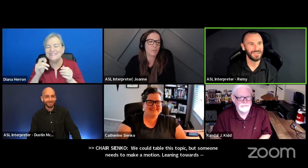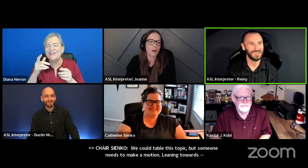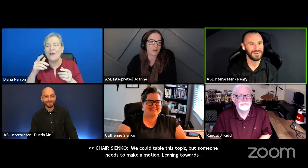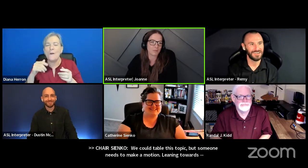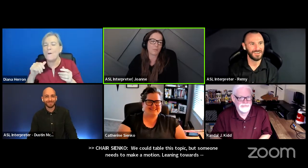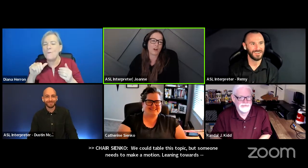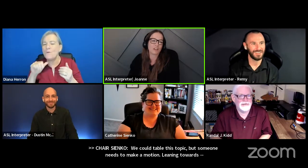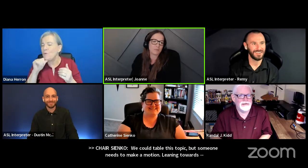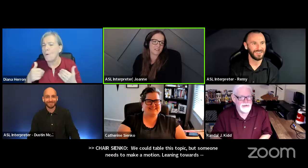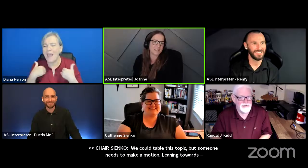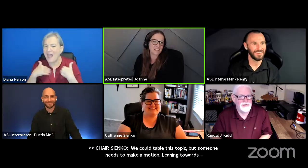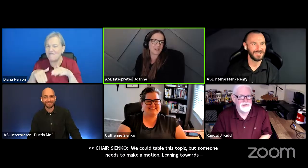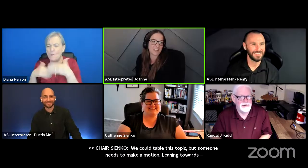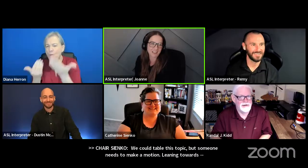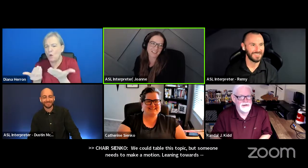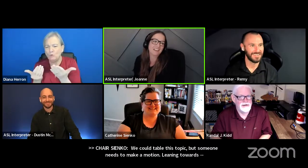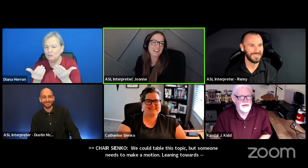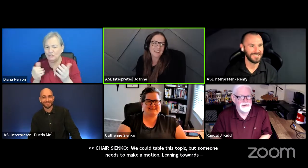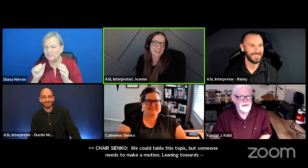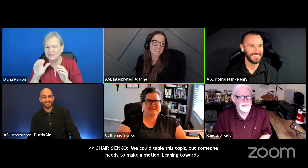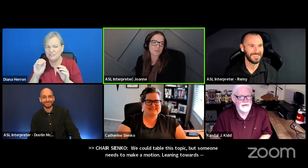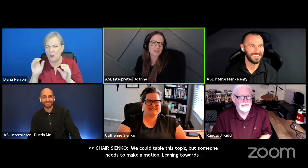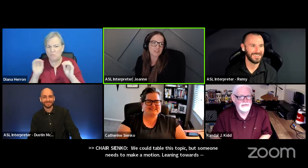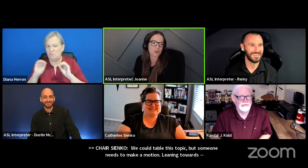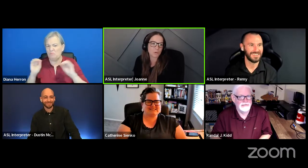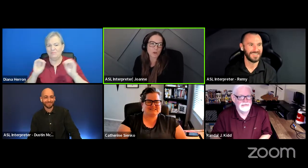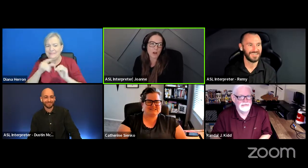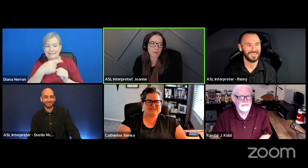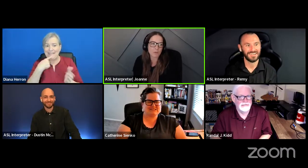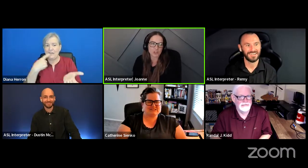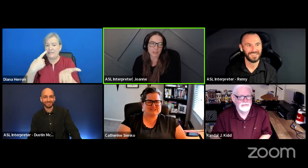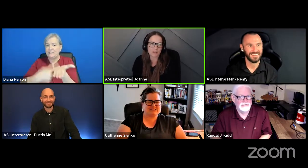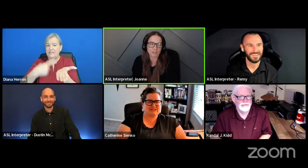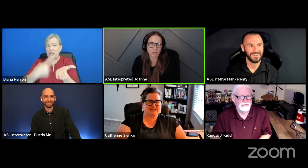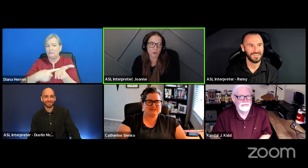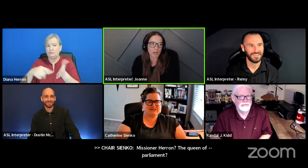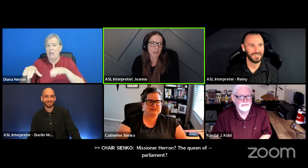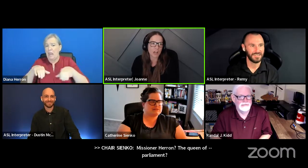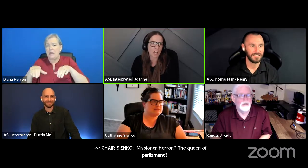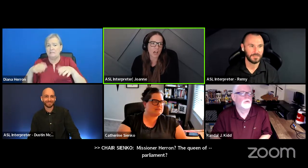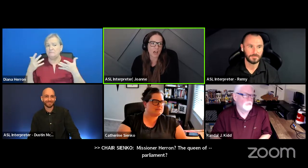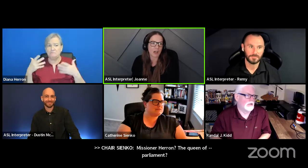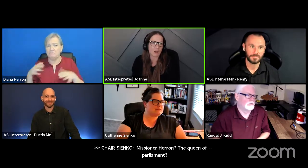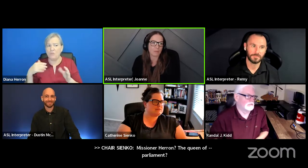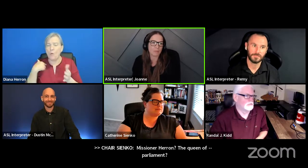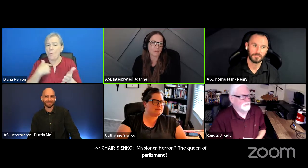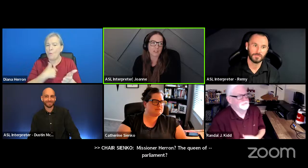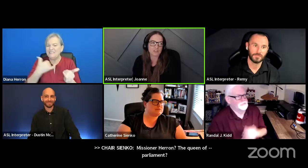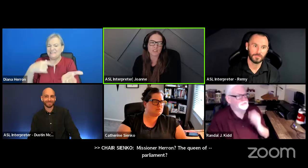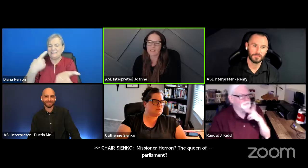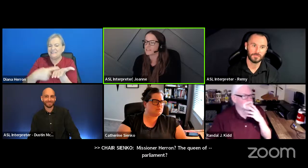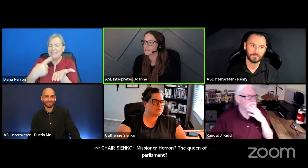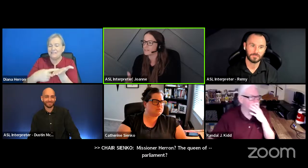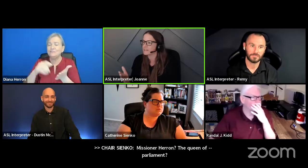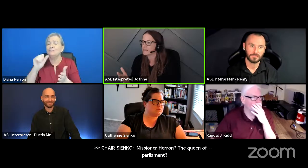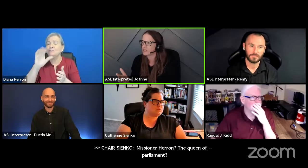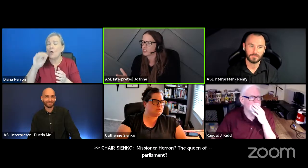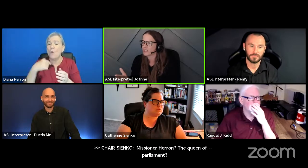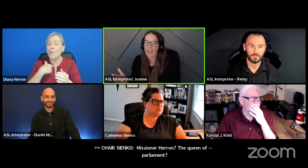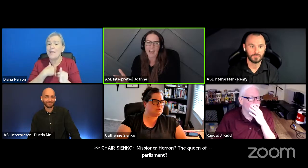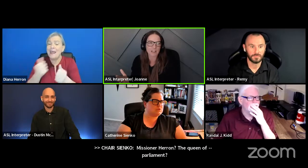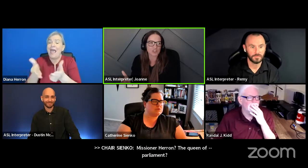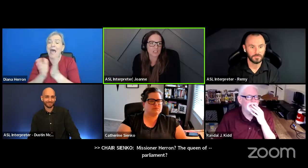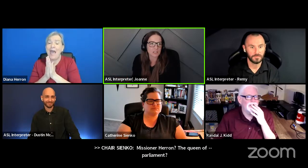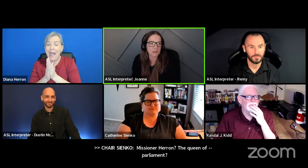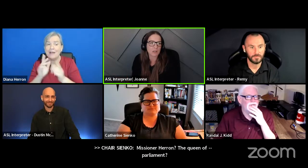Parliament? No, parliamentary, yes, procedure. We don't have a motion on the floor. It just says